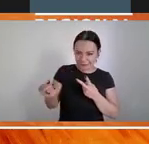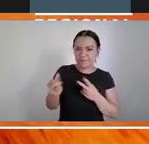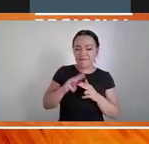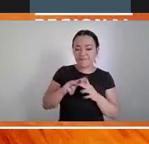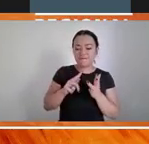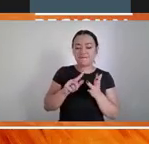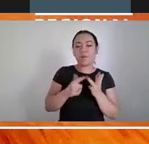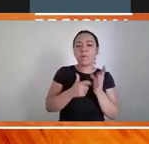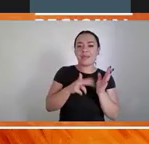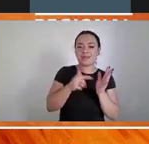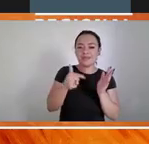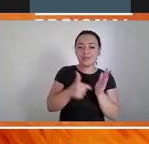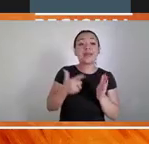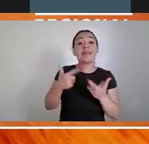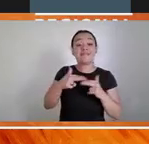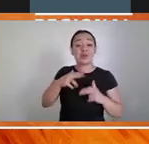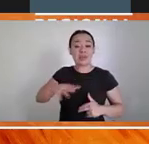require.